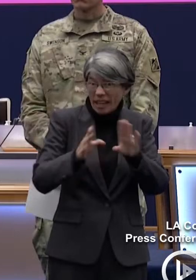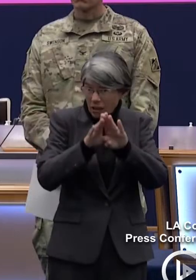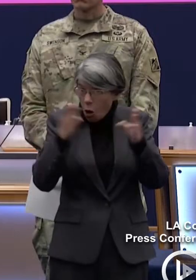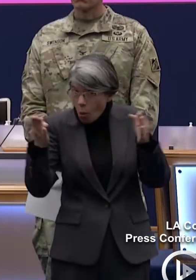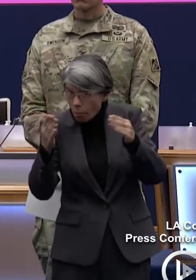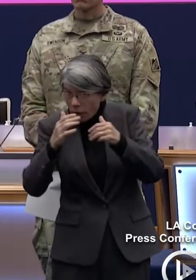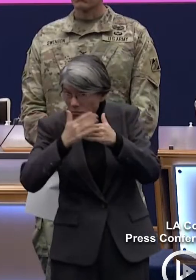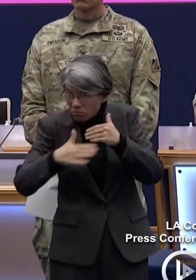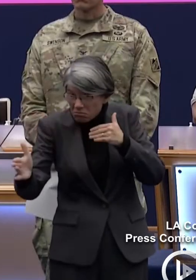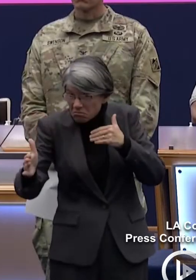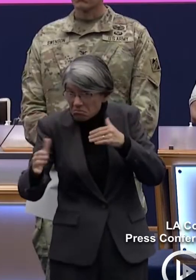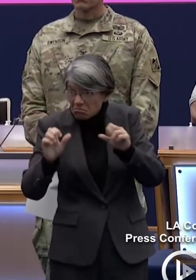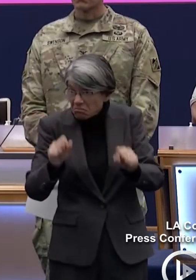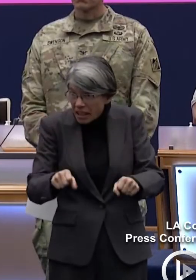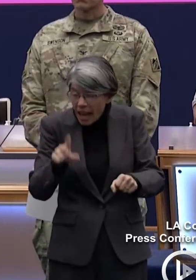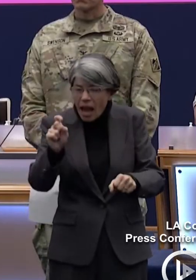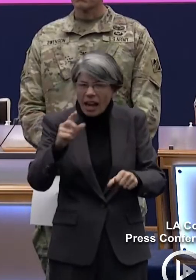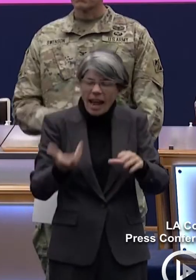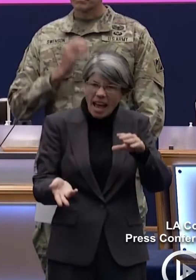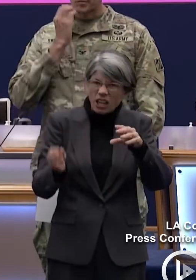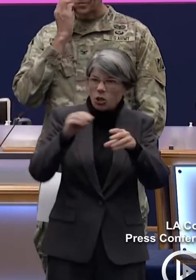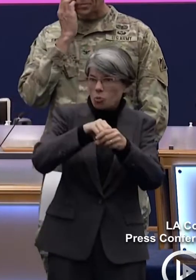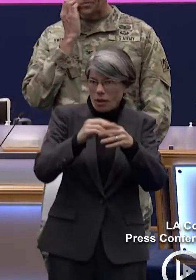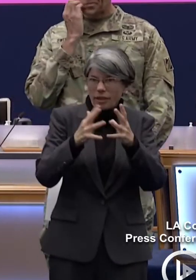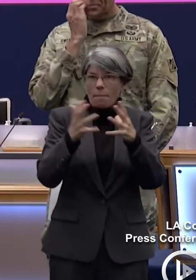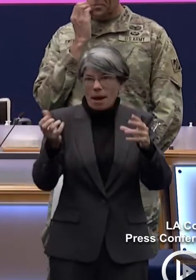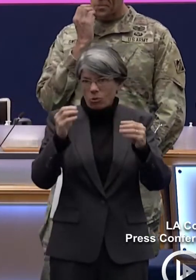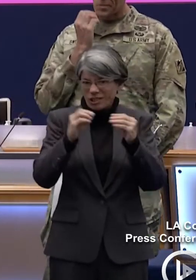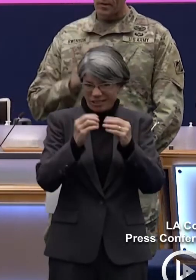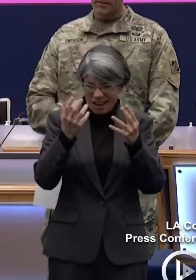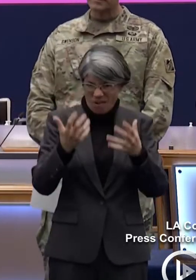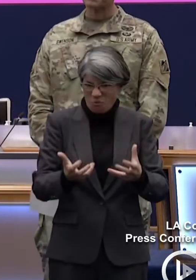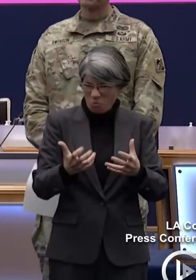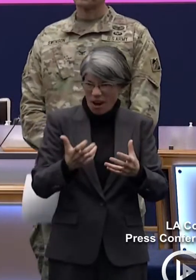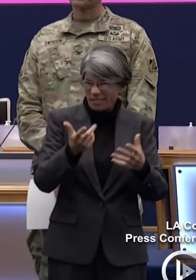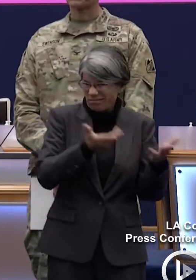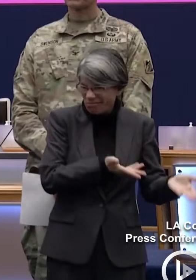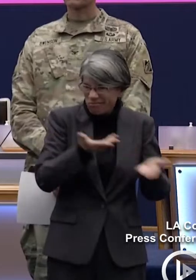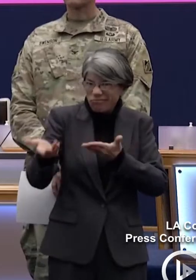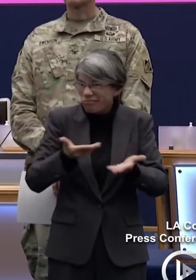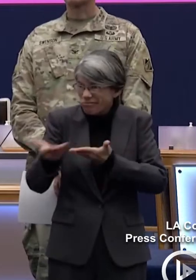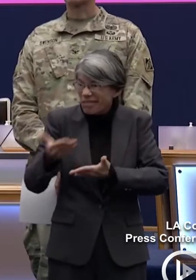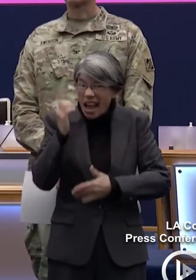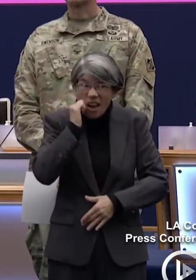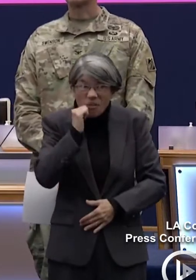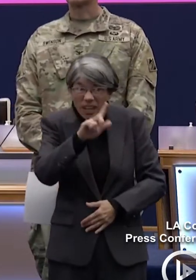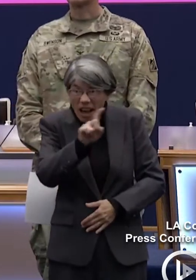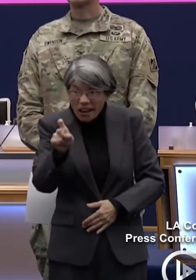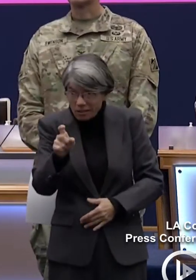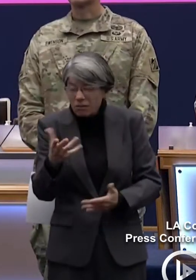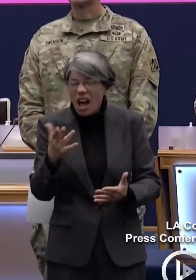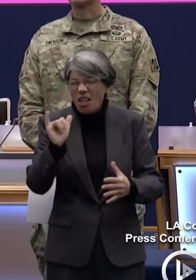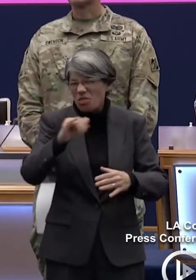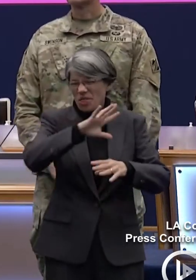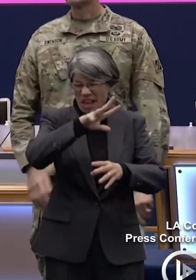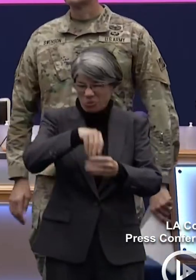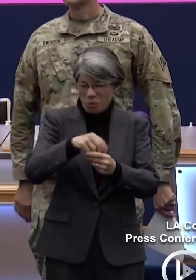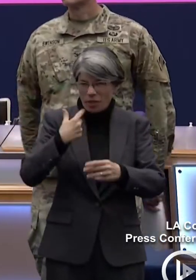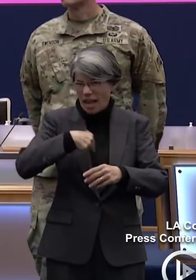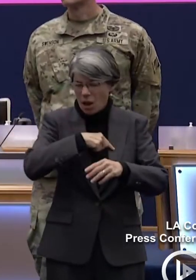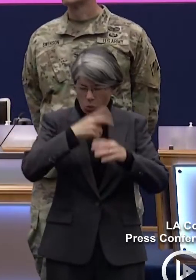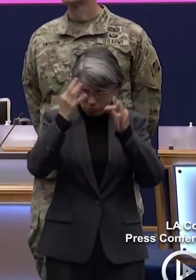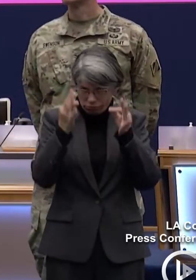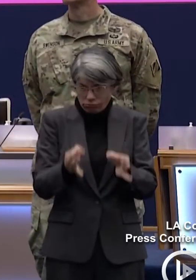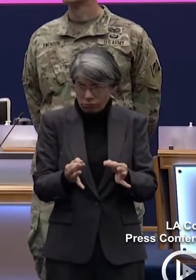them? And can we increase the tonnage that is allowed to come into the landfills on a daily basis? That is what is within our discretion,